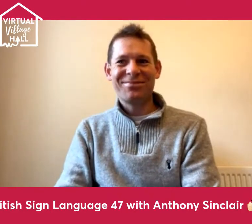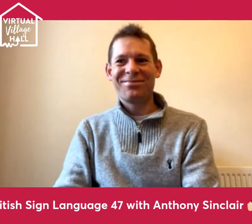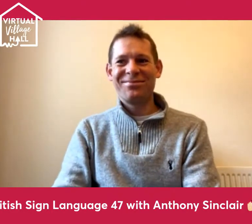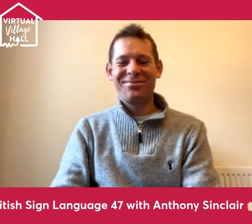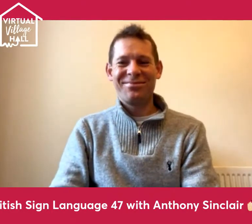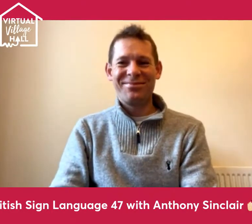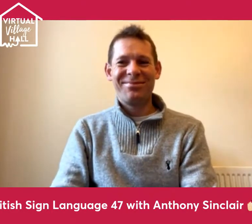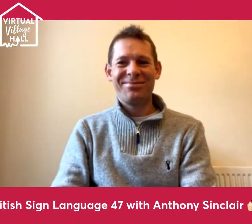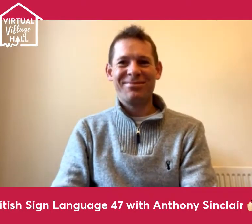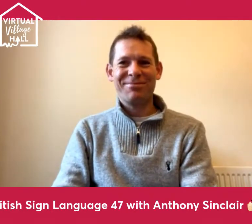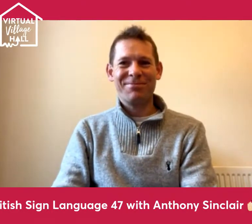on the roads.